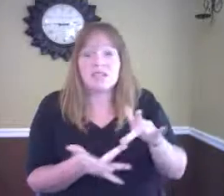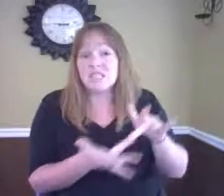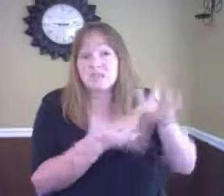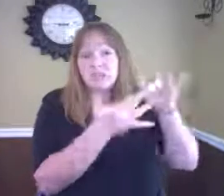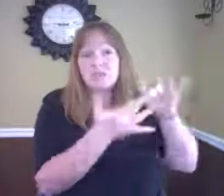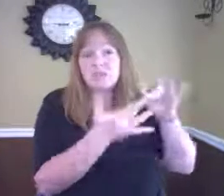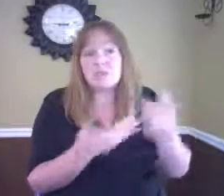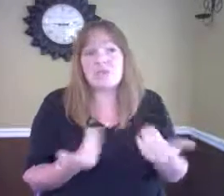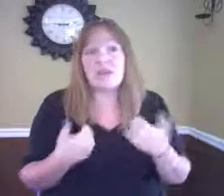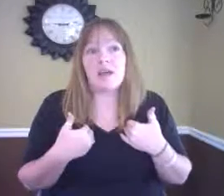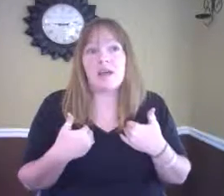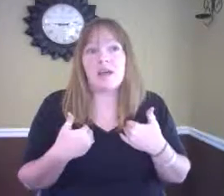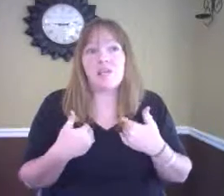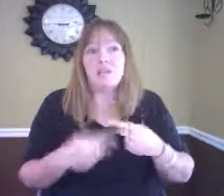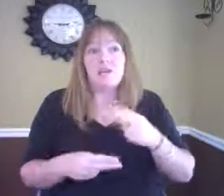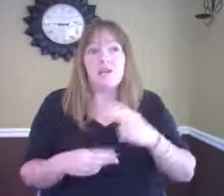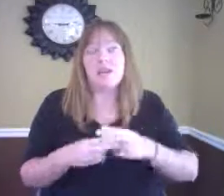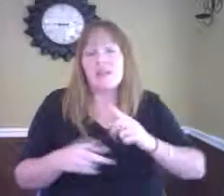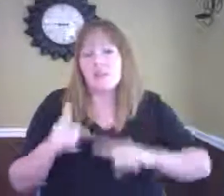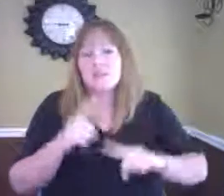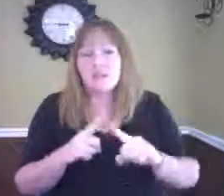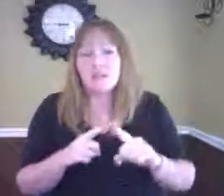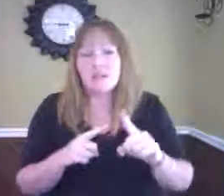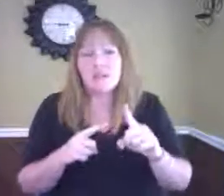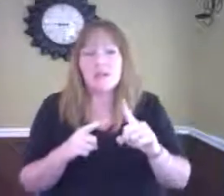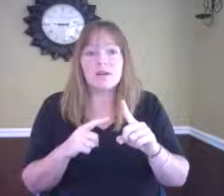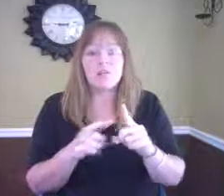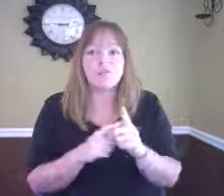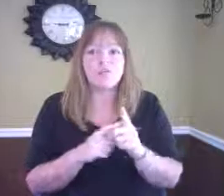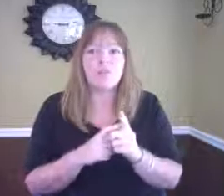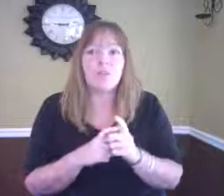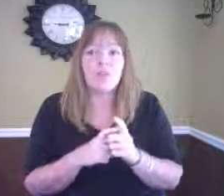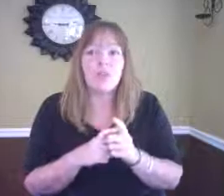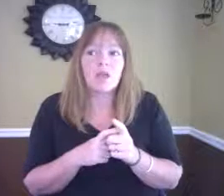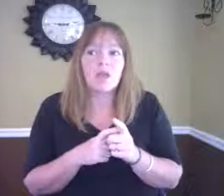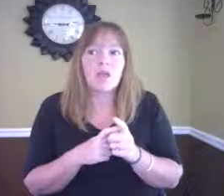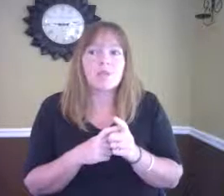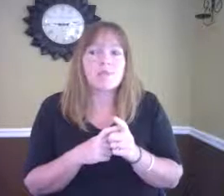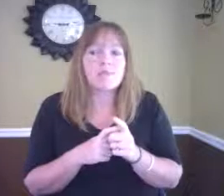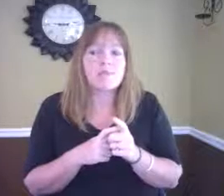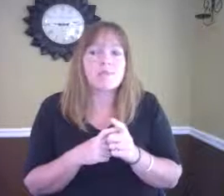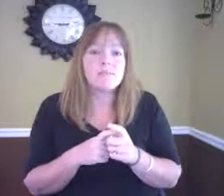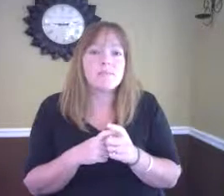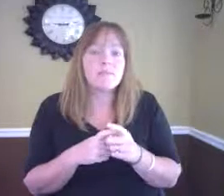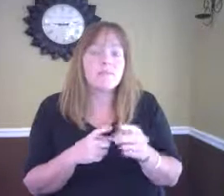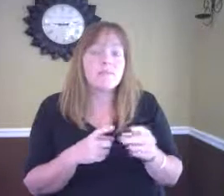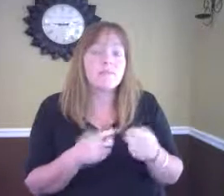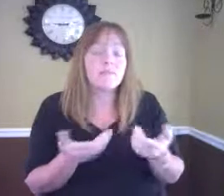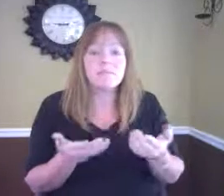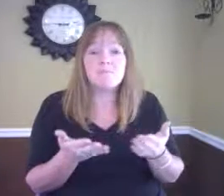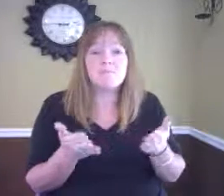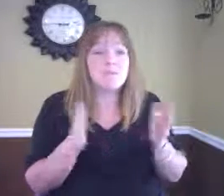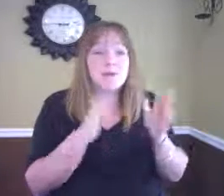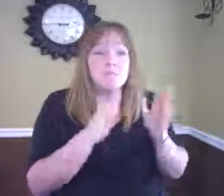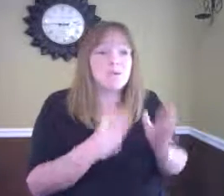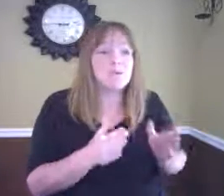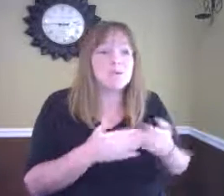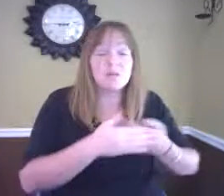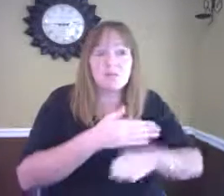name. And even someone who is born deaf, it can be a very long time before